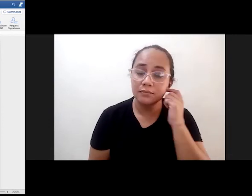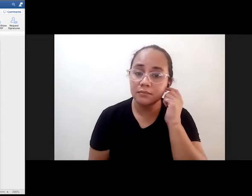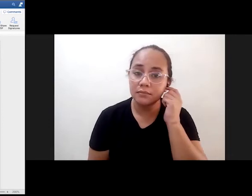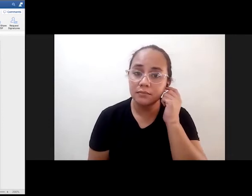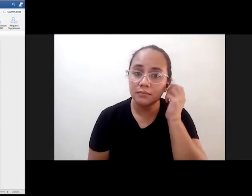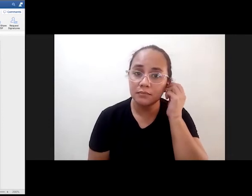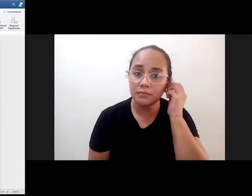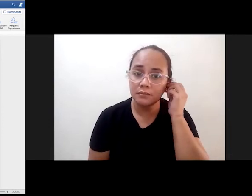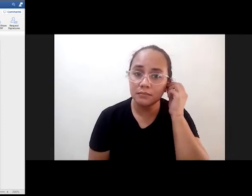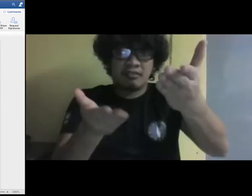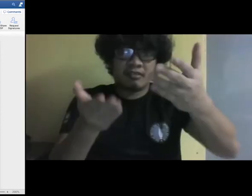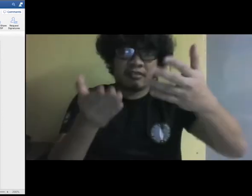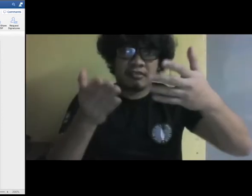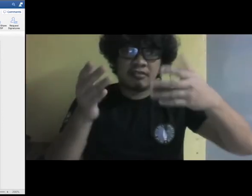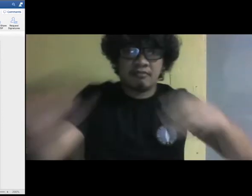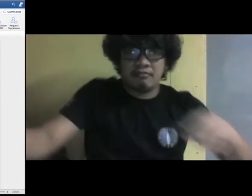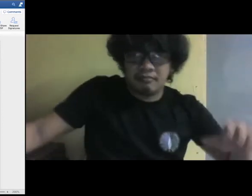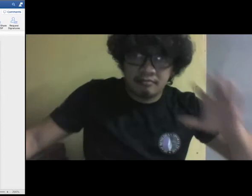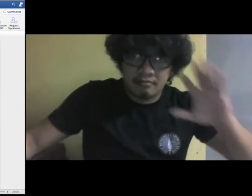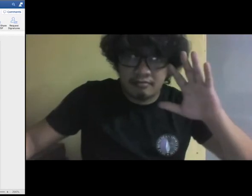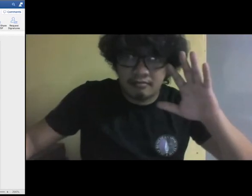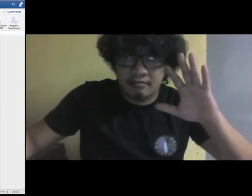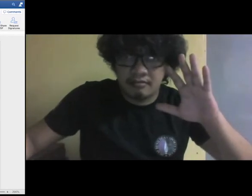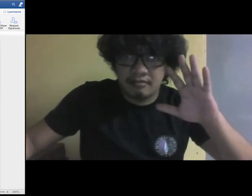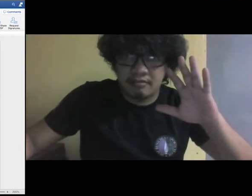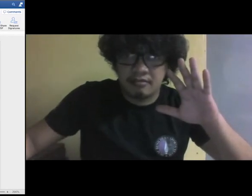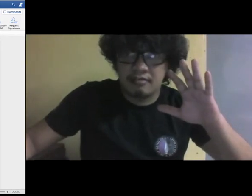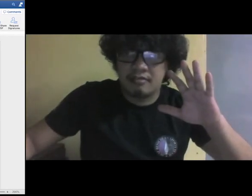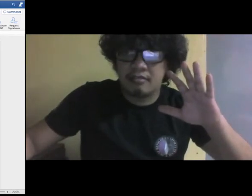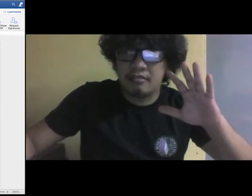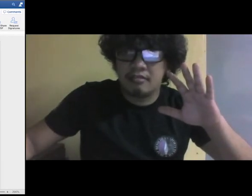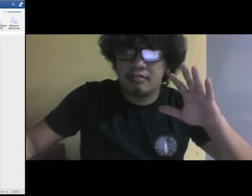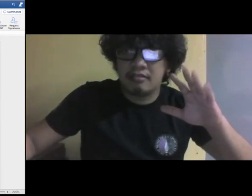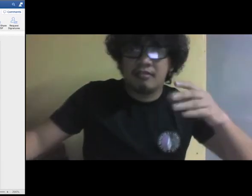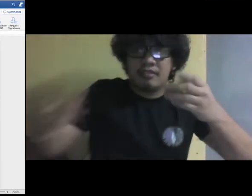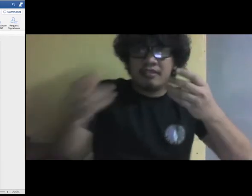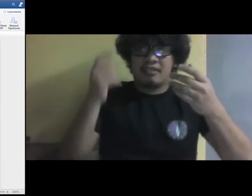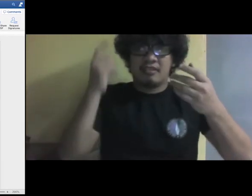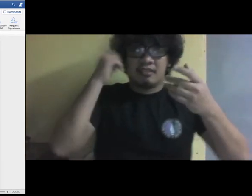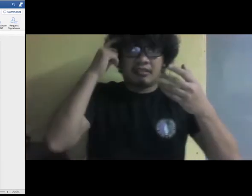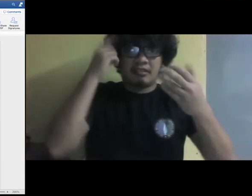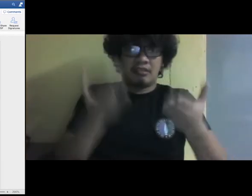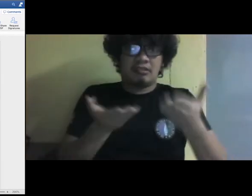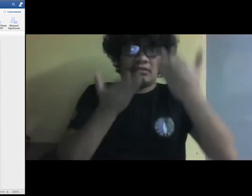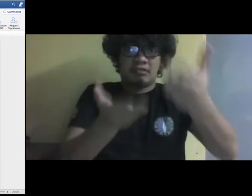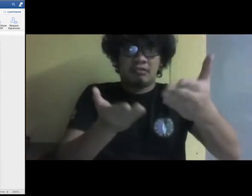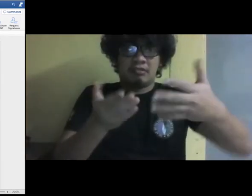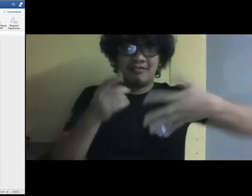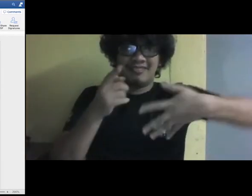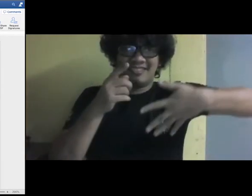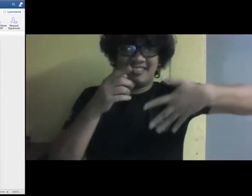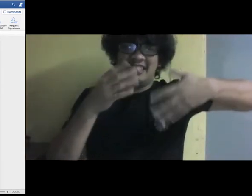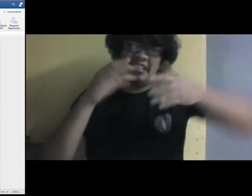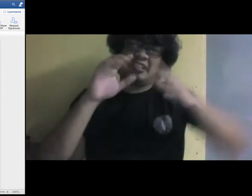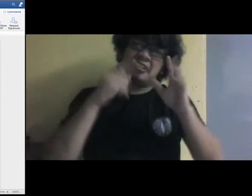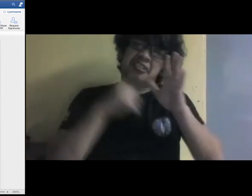Yes, yes, they can be put together. The so this is not here.